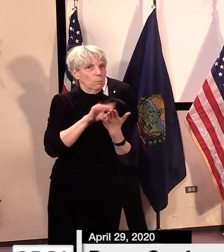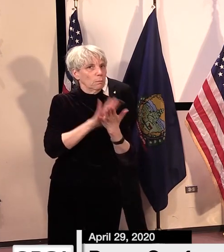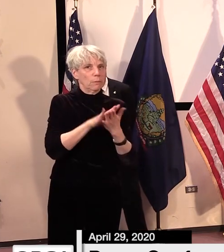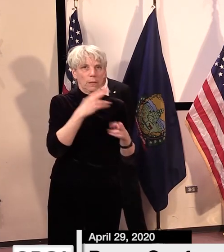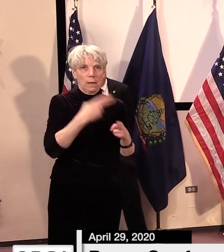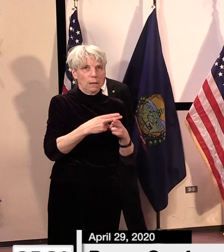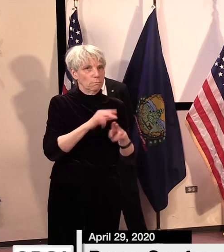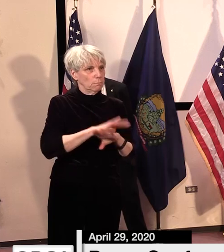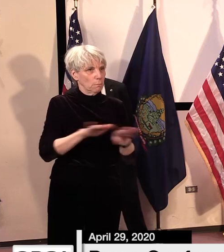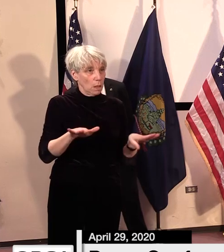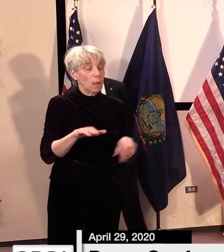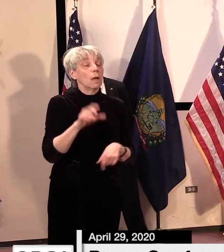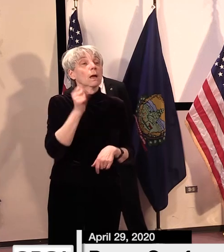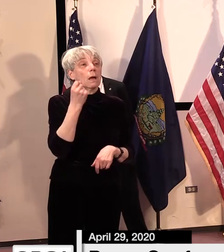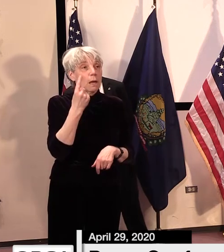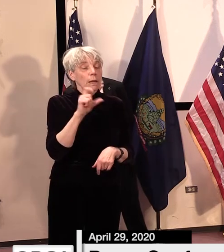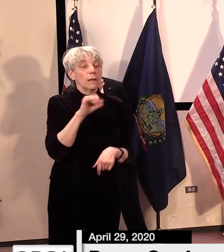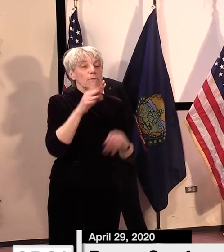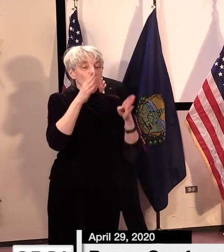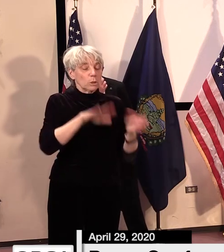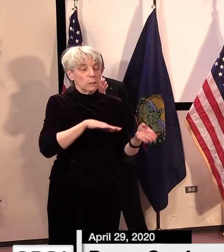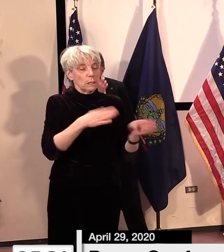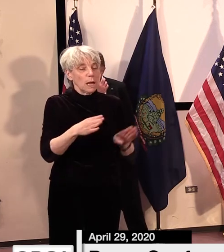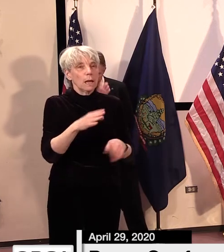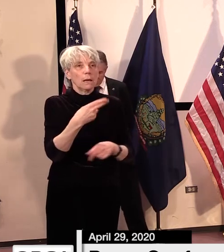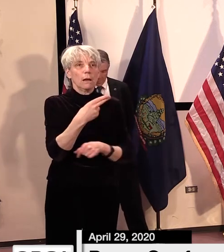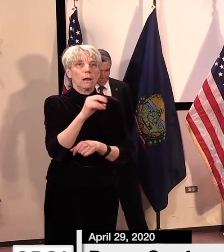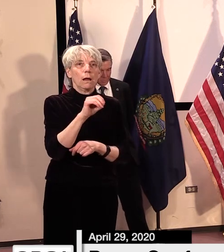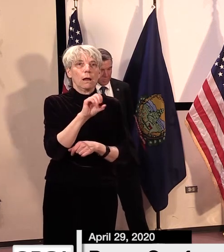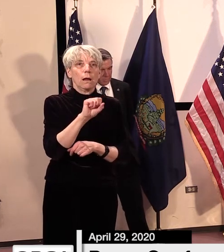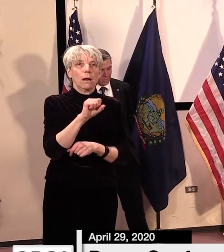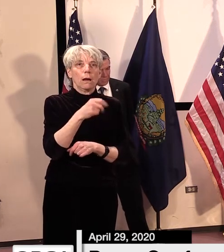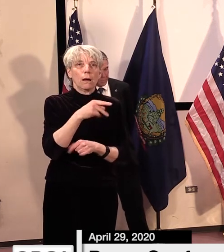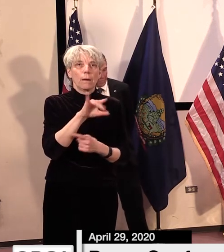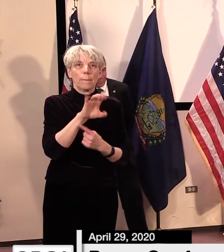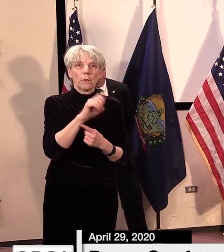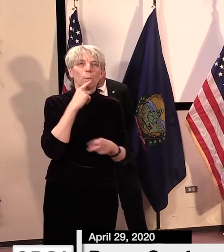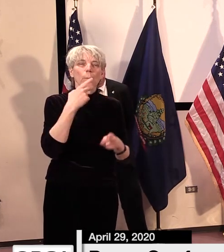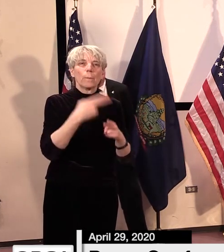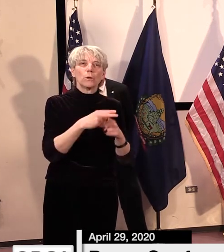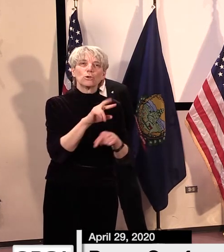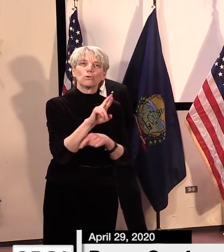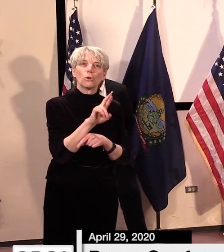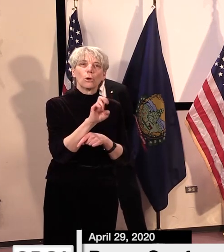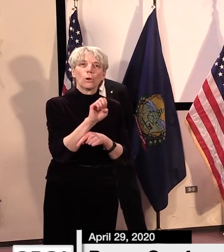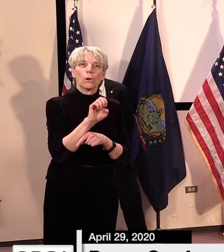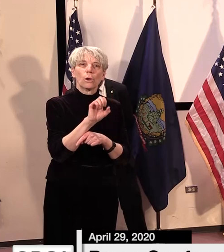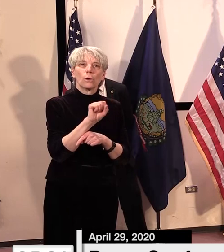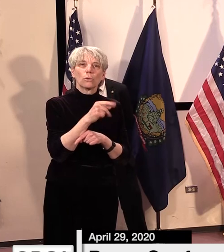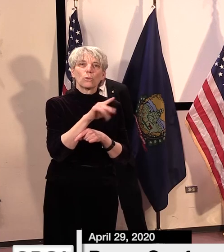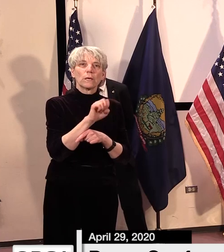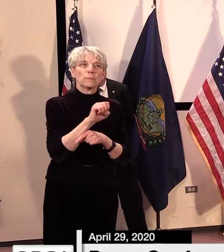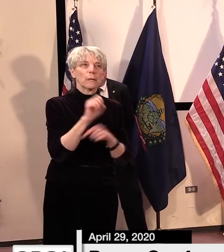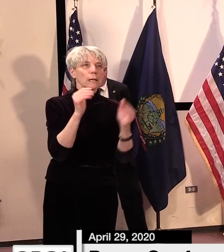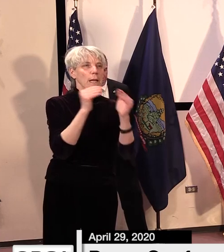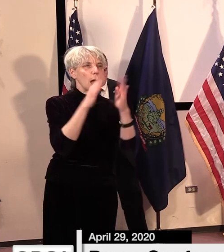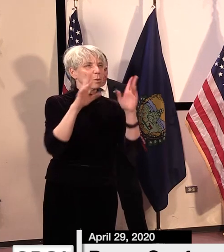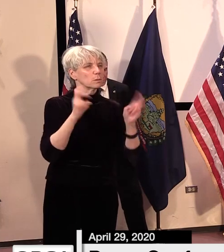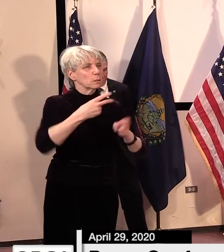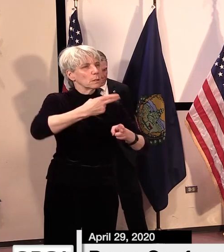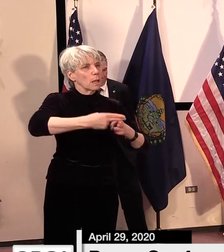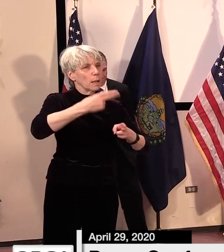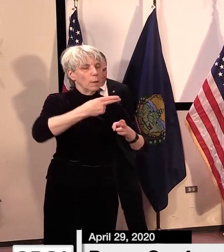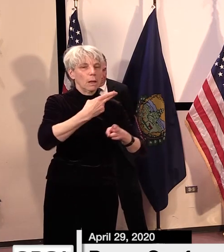if you died in a hospice, like you mentioned a respite house, you're probably in the hospice because you have a